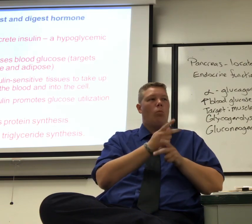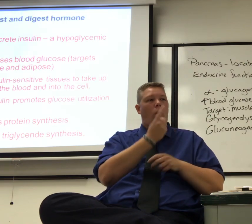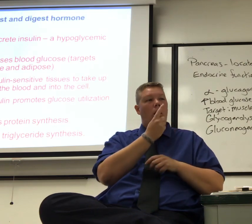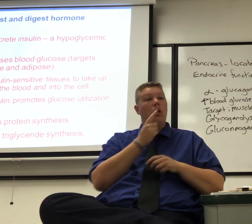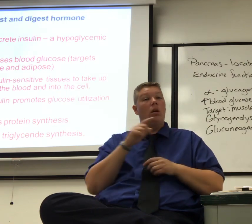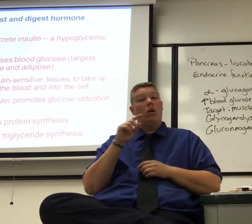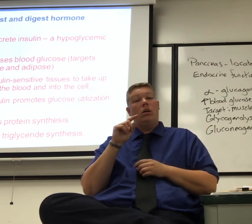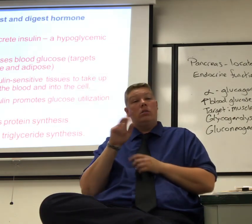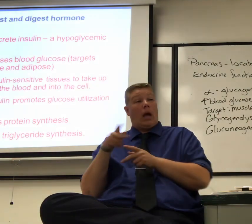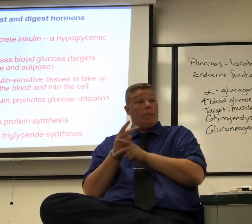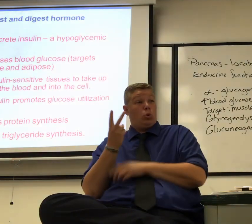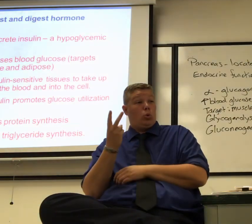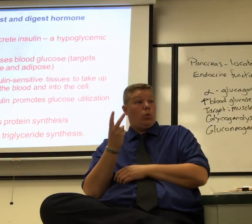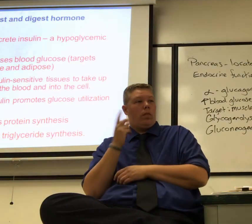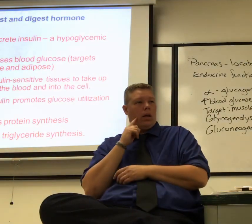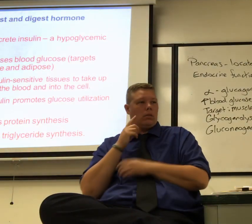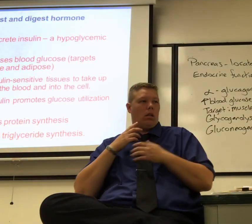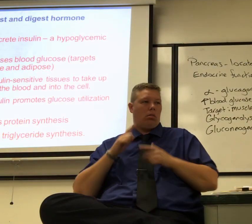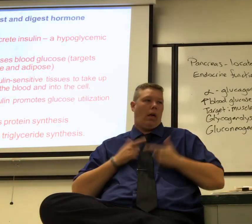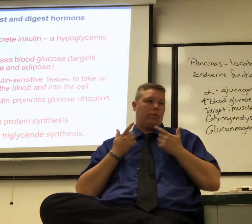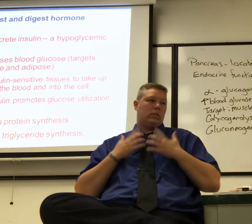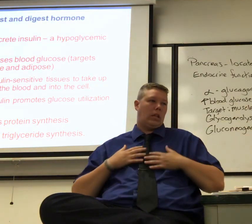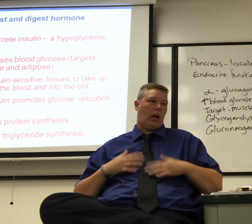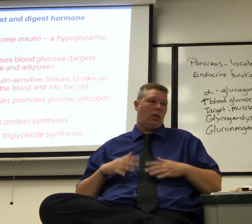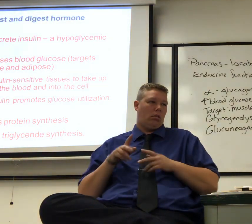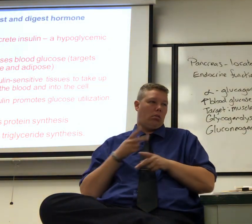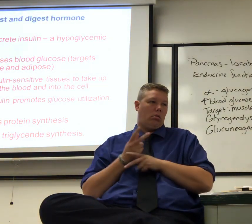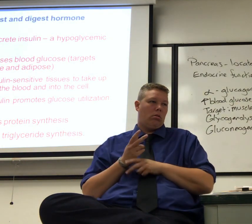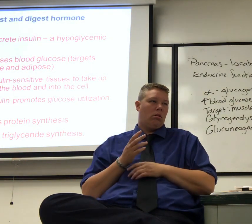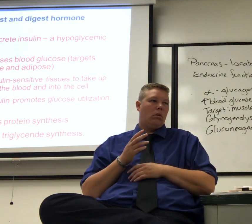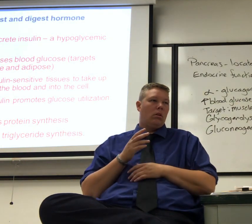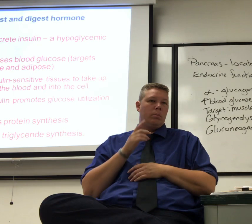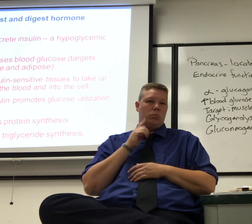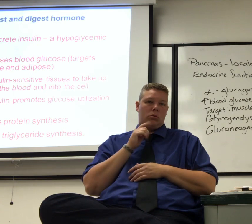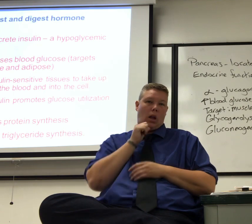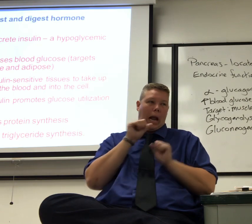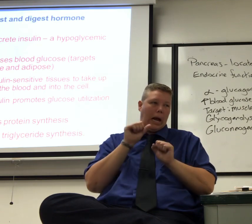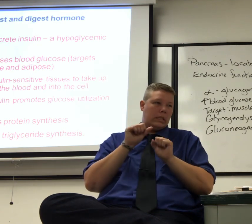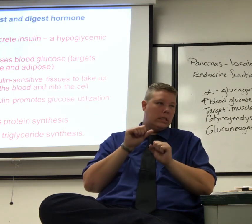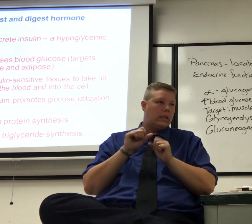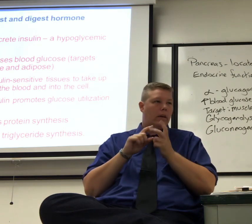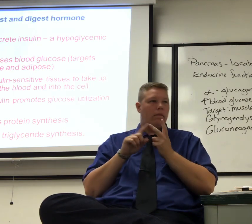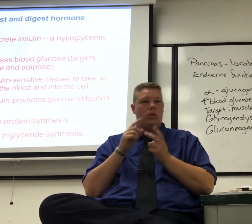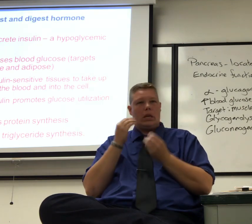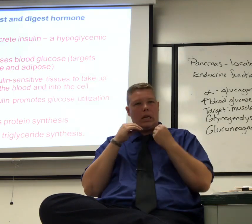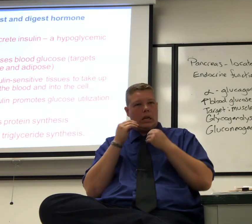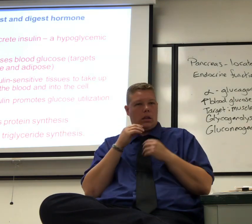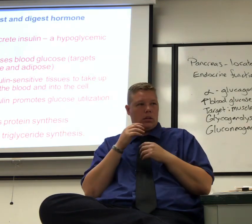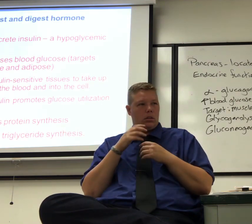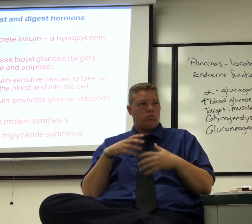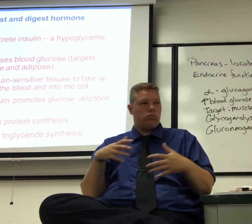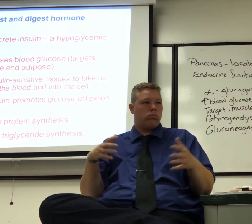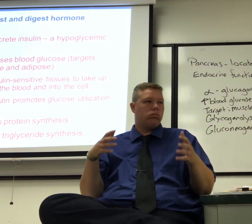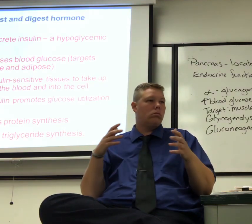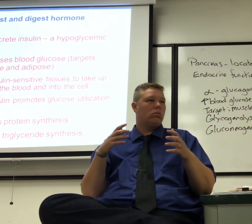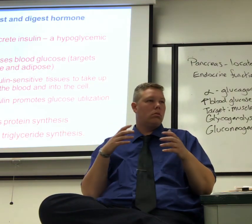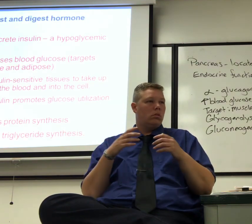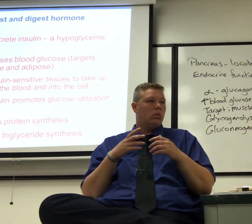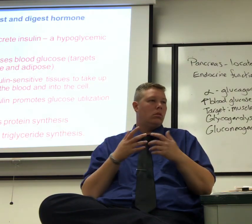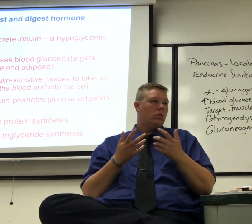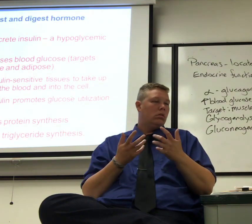are the type 2. That's more of a lifestyle disorder. Maybe a lifestyle of high-fat diet, sedentary,